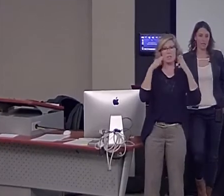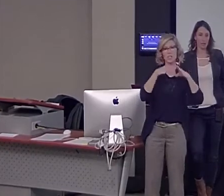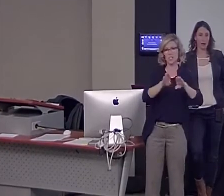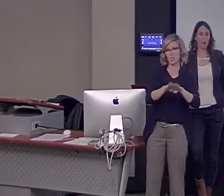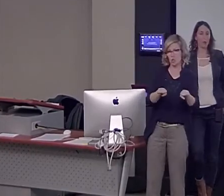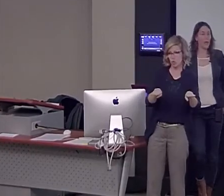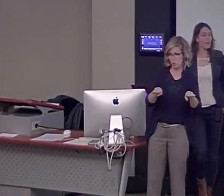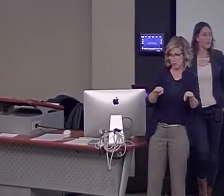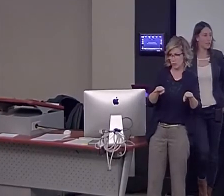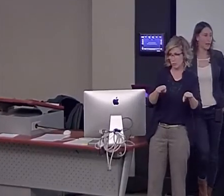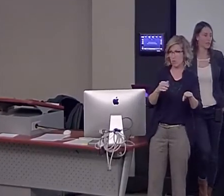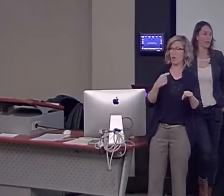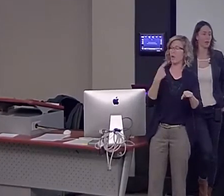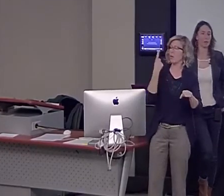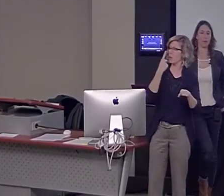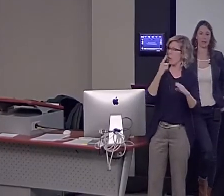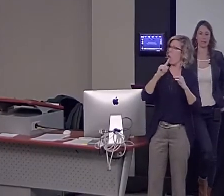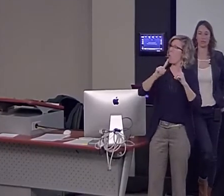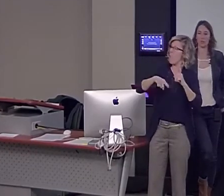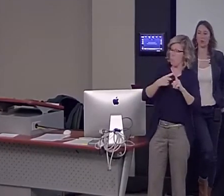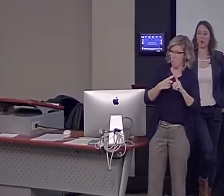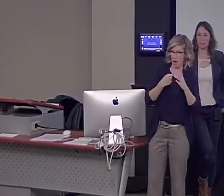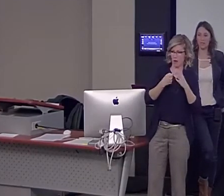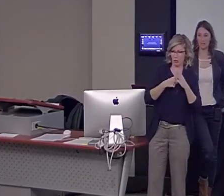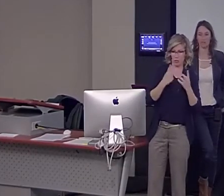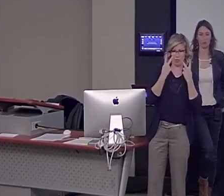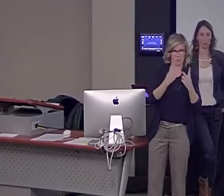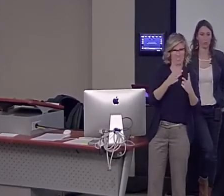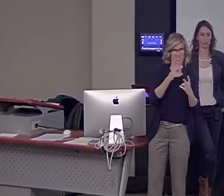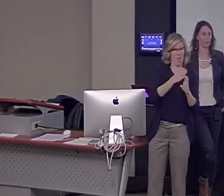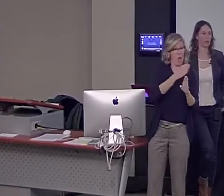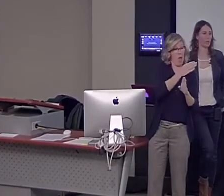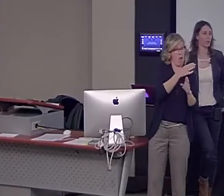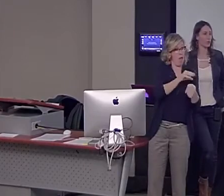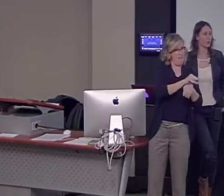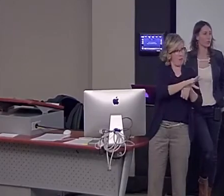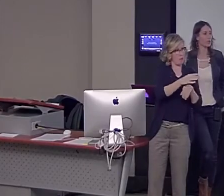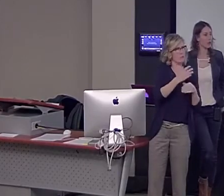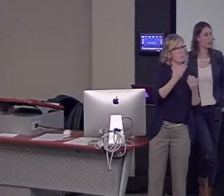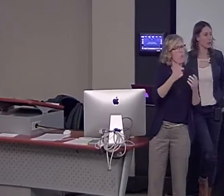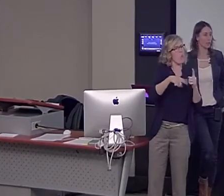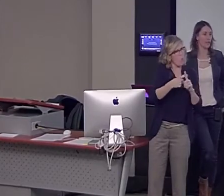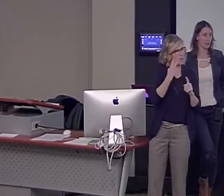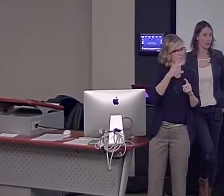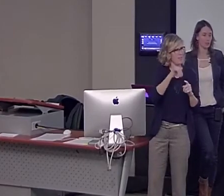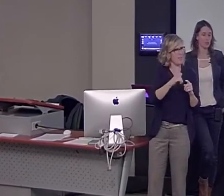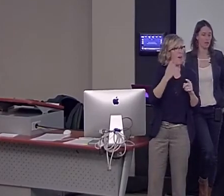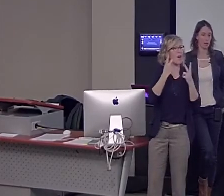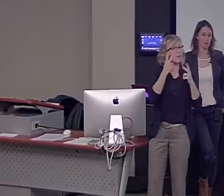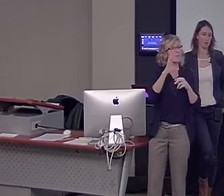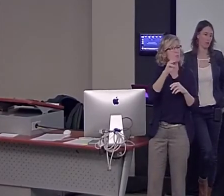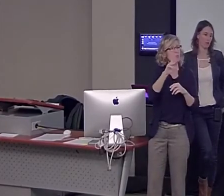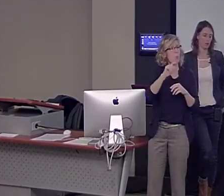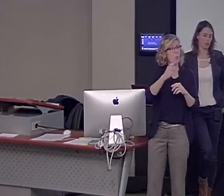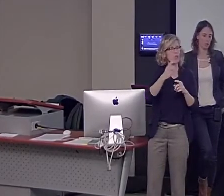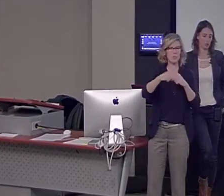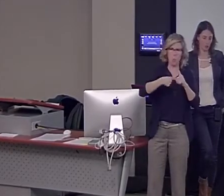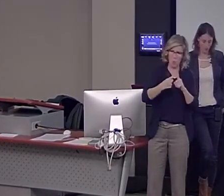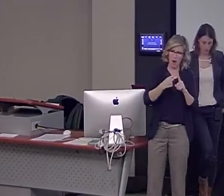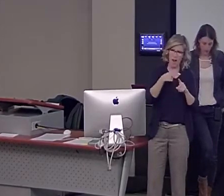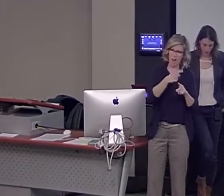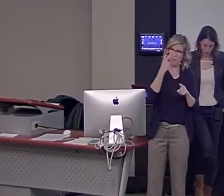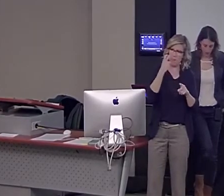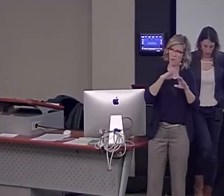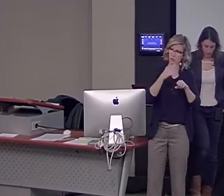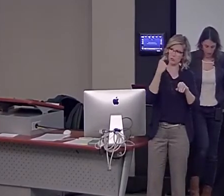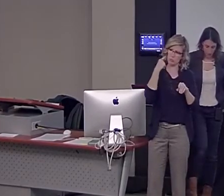to ask about when these effects become apparent. So when does the visual cortex of blind children start doing language? And one of the questions we